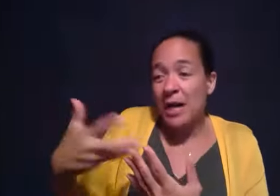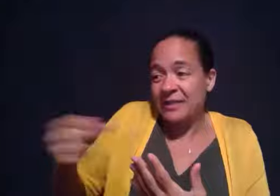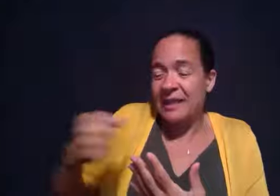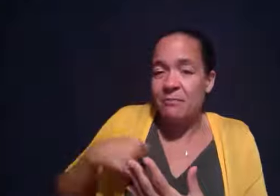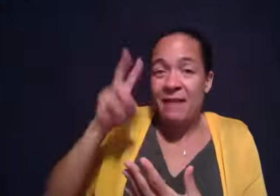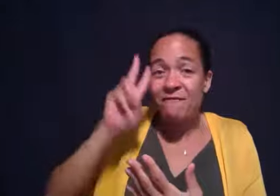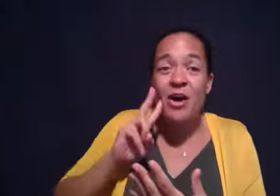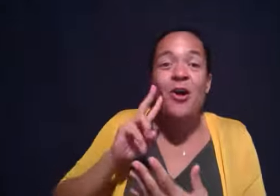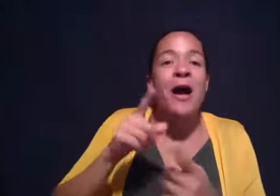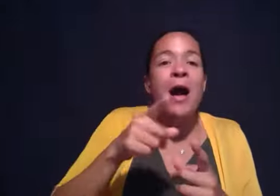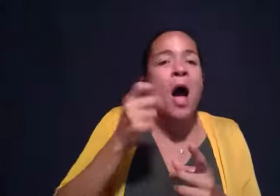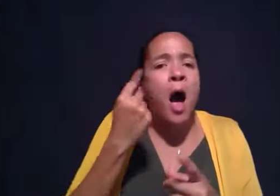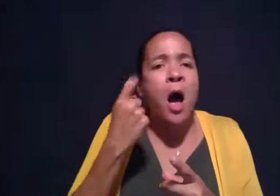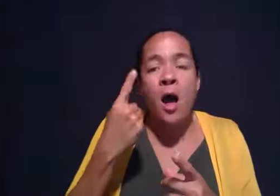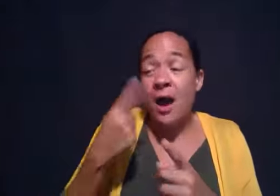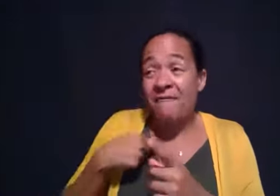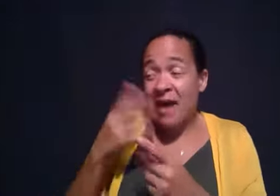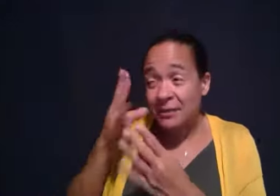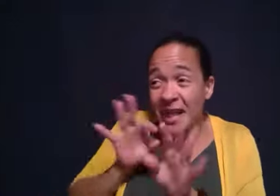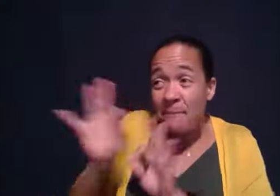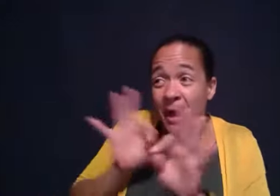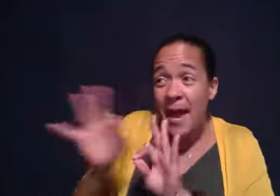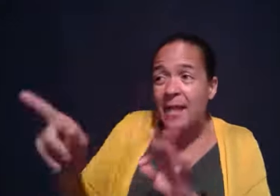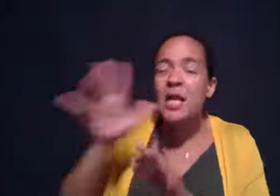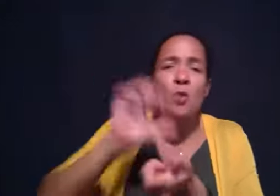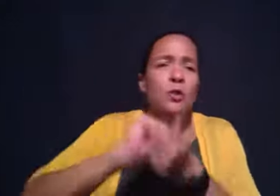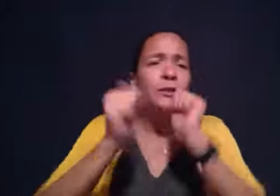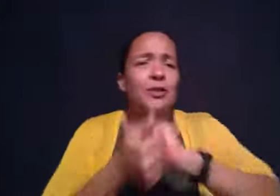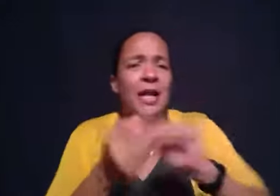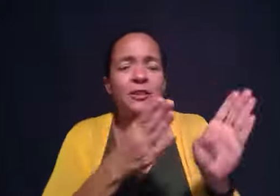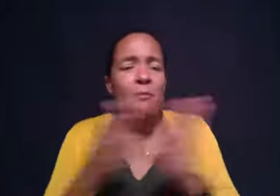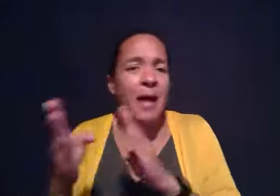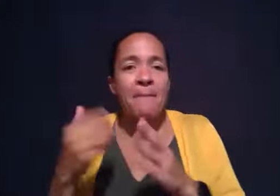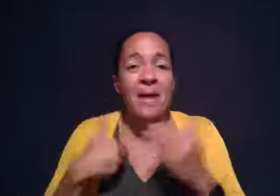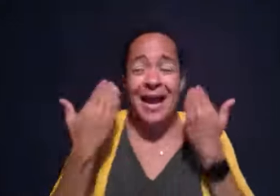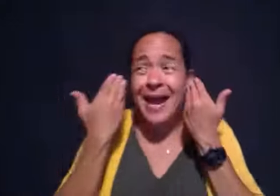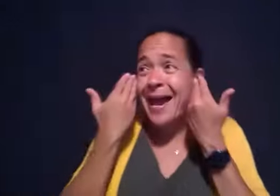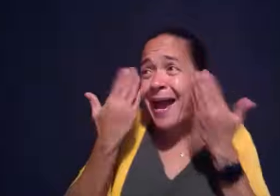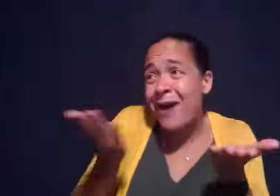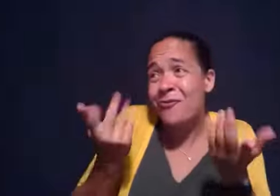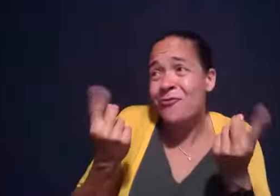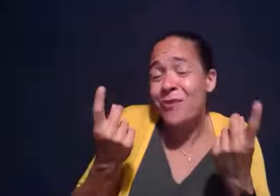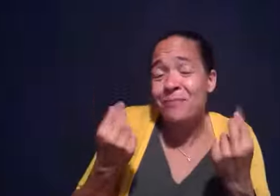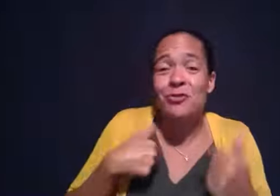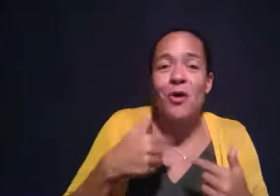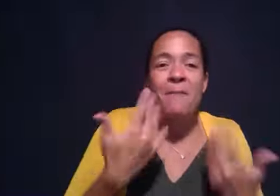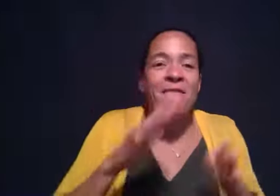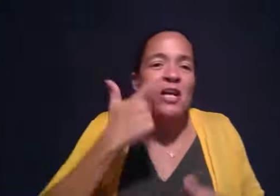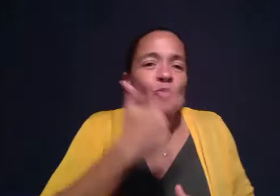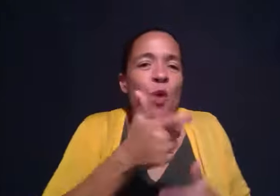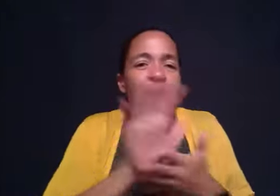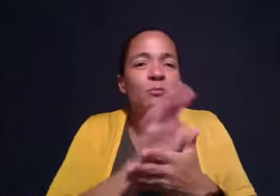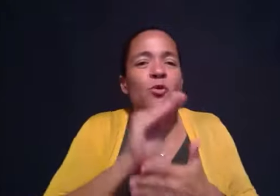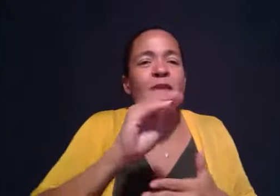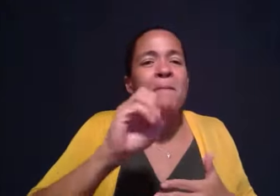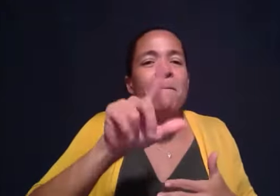the plan. And I don't know what I'm doing, but I've seen a couple of Molly Ringwald movies. And so we go on this little date, and we do a